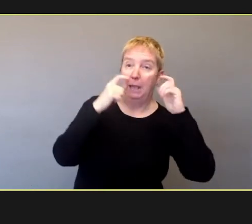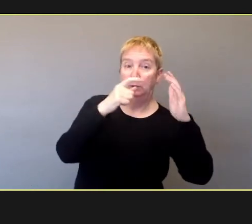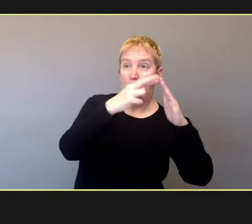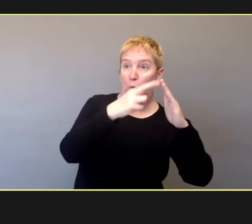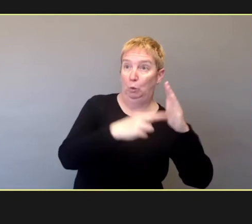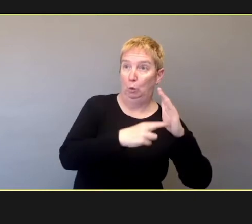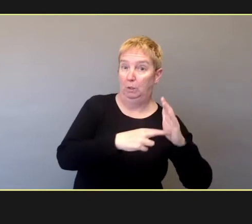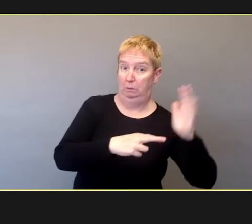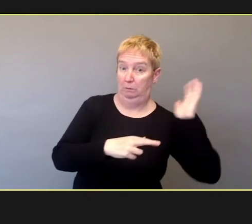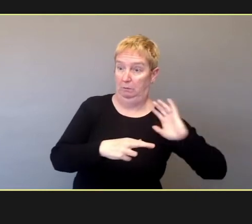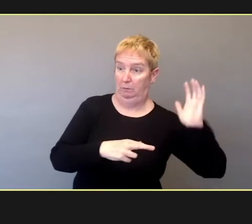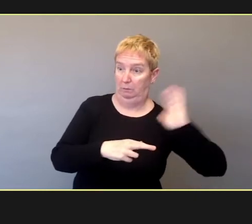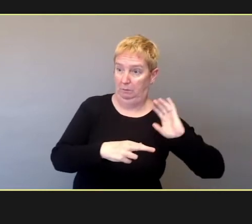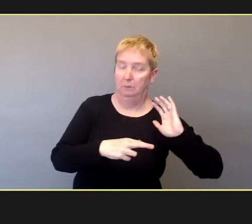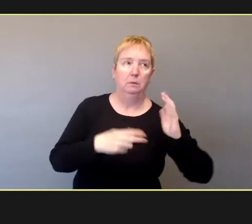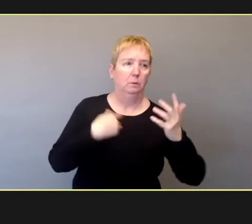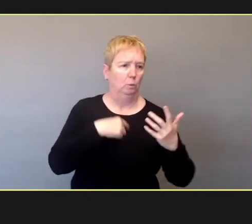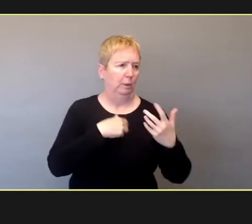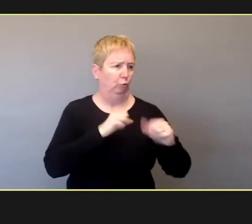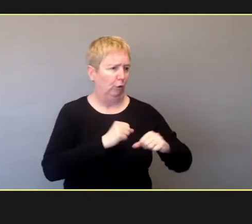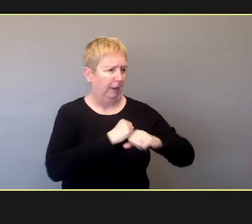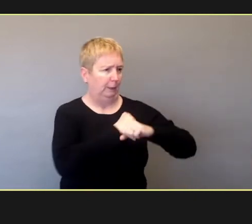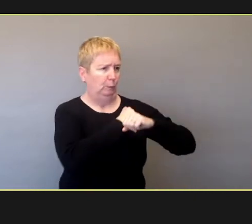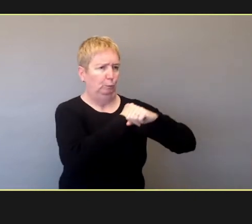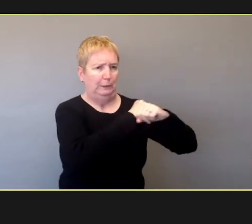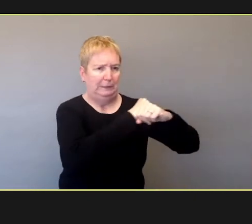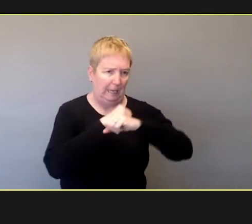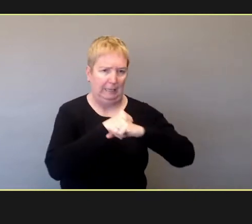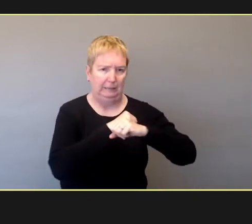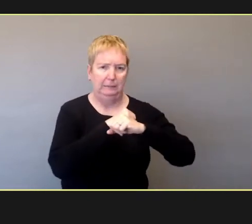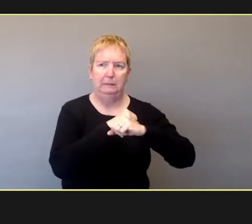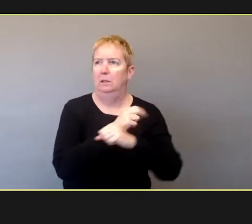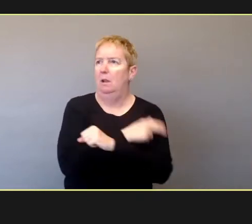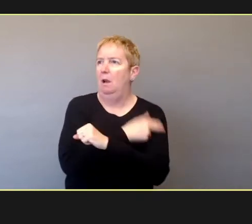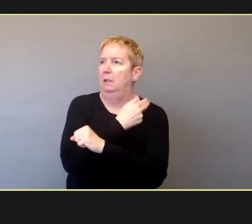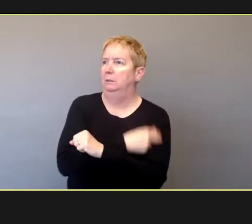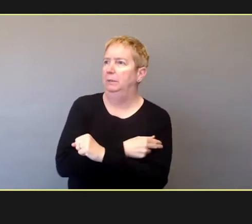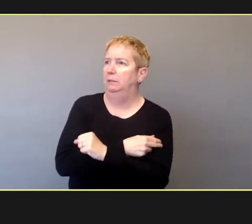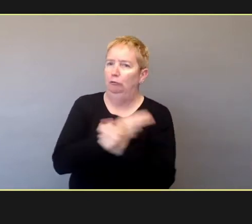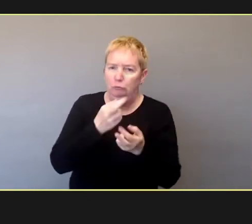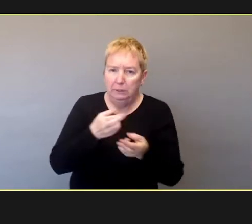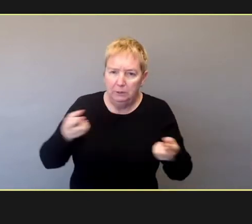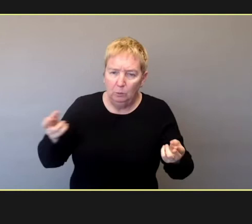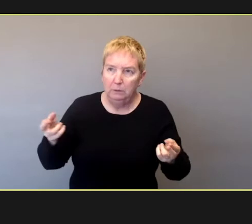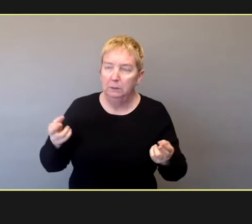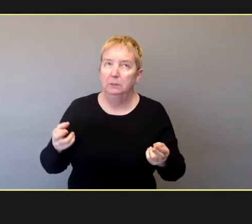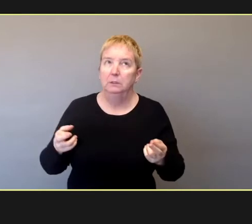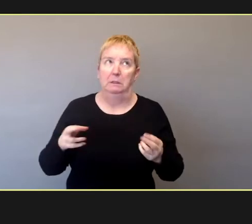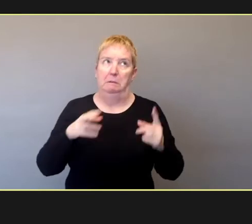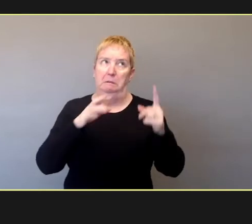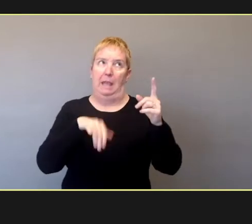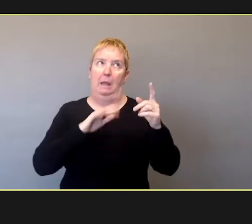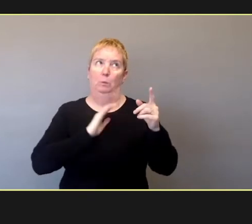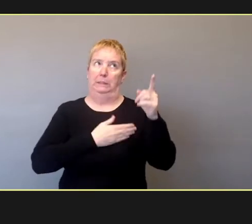was try to protect and preserve our hospital resources, which was the critical